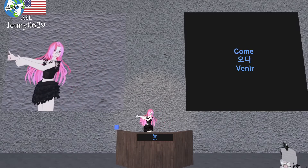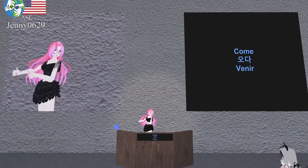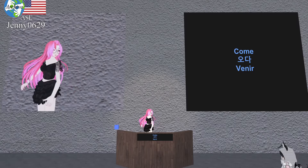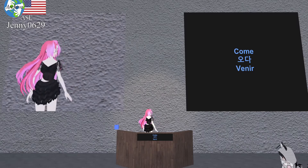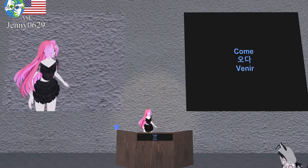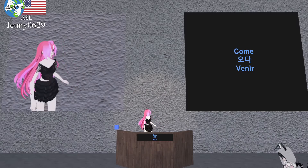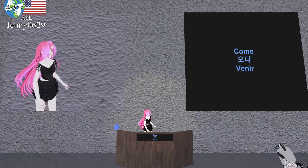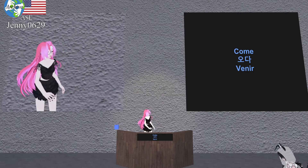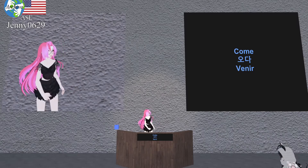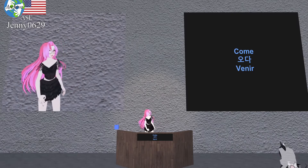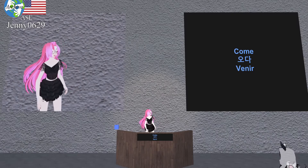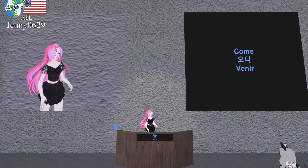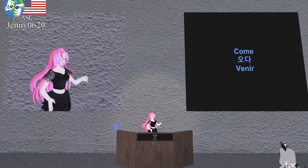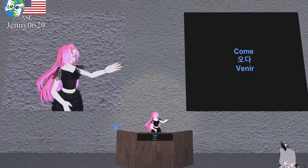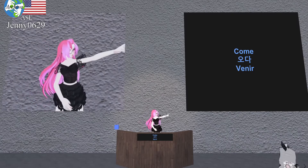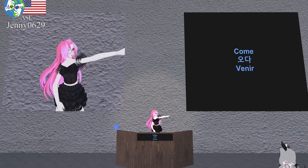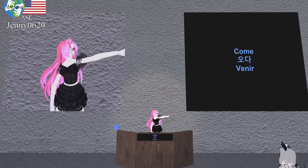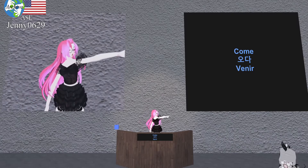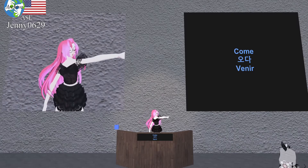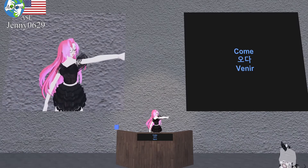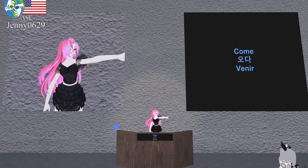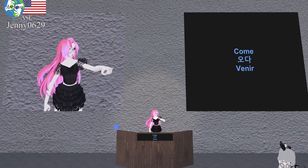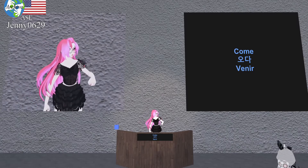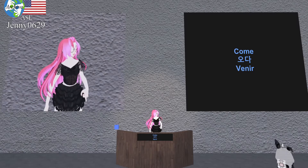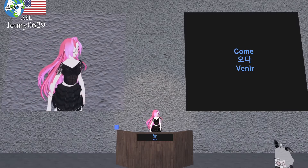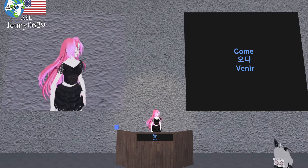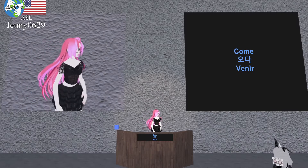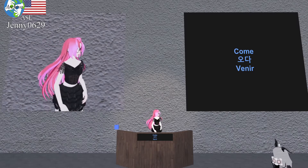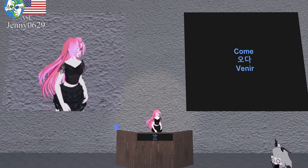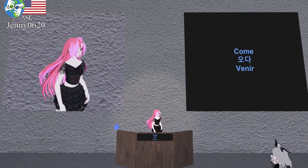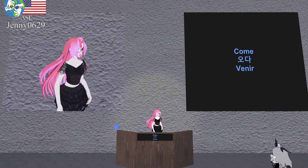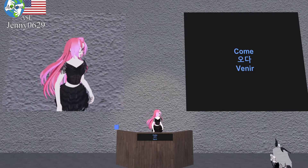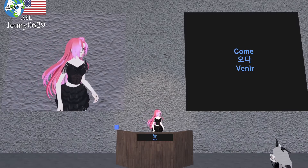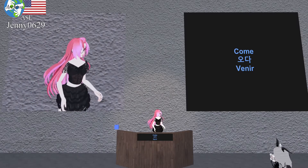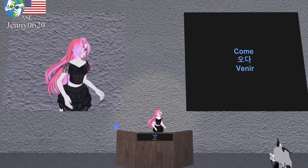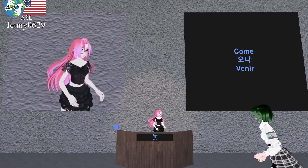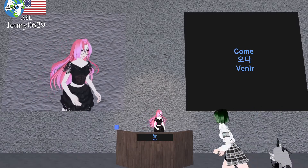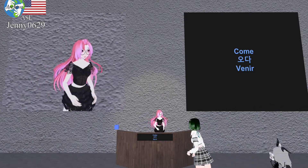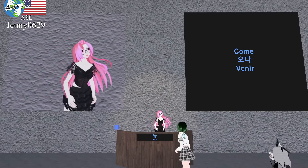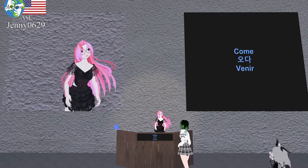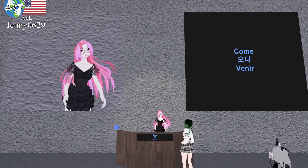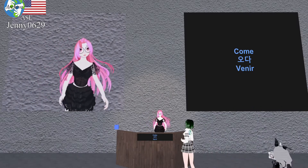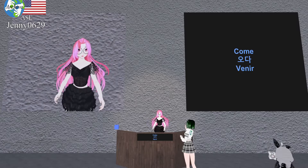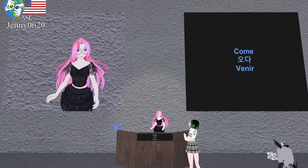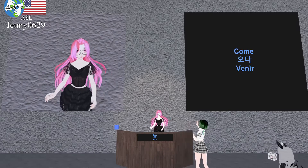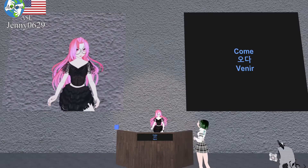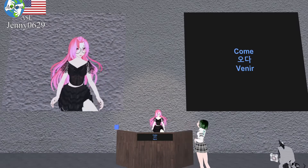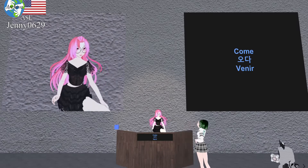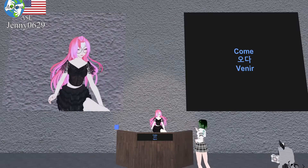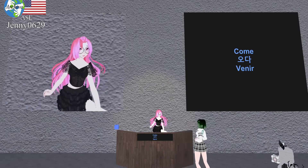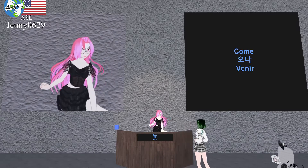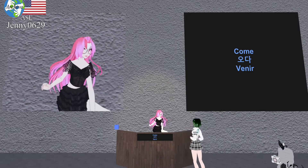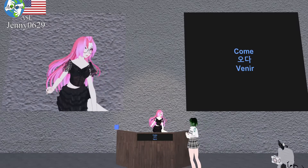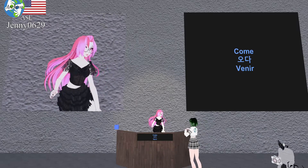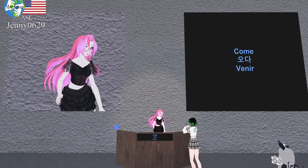Heck yeah. Let's see. Don has a question. What's up?